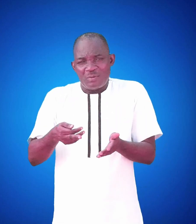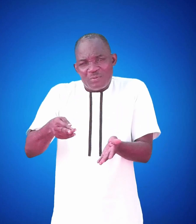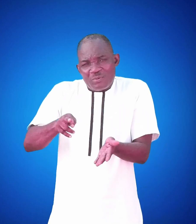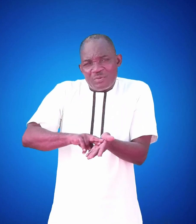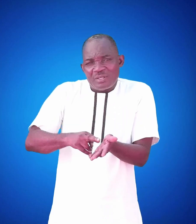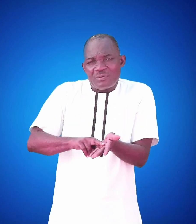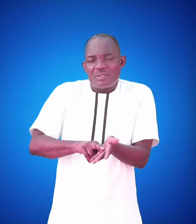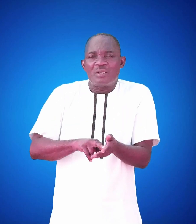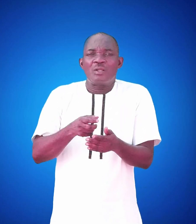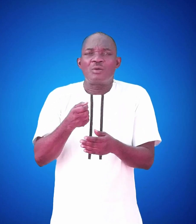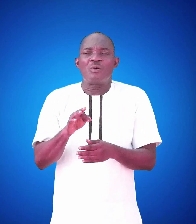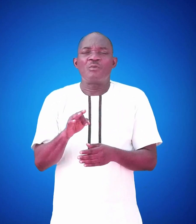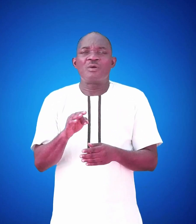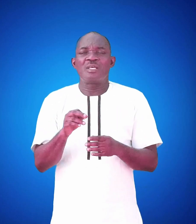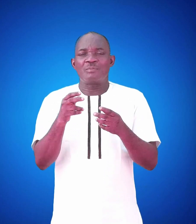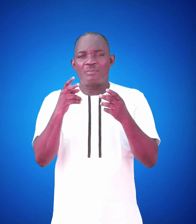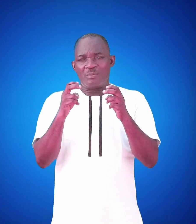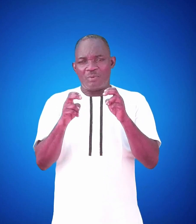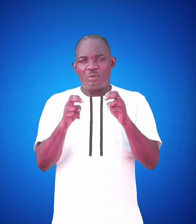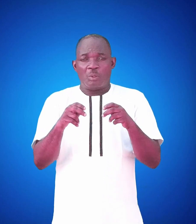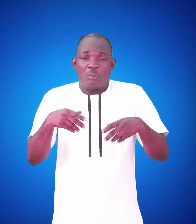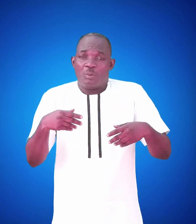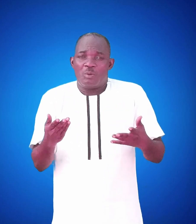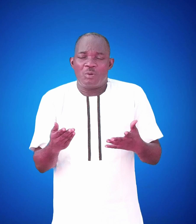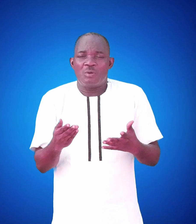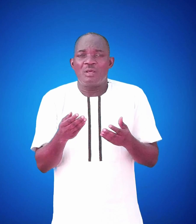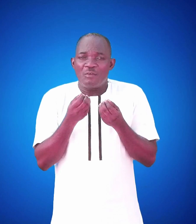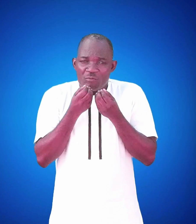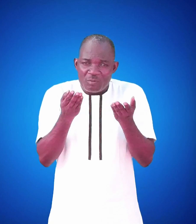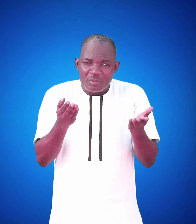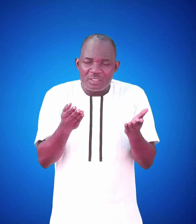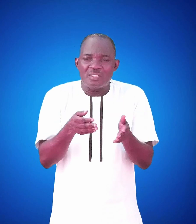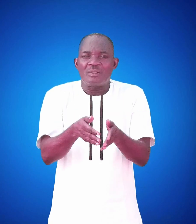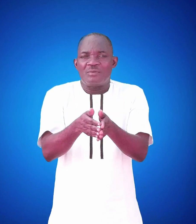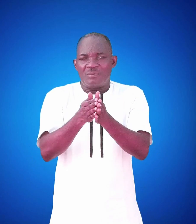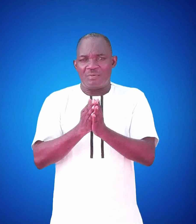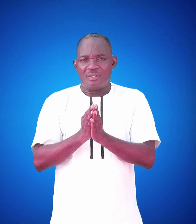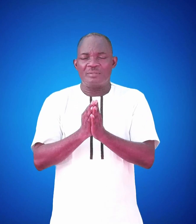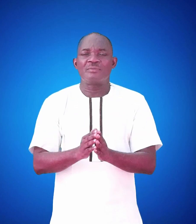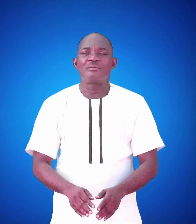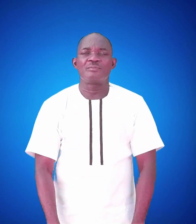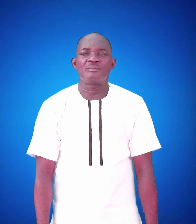Registering of a case or update request.